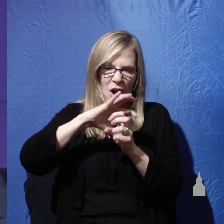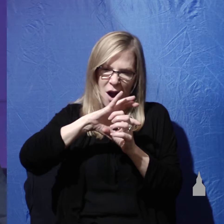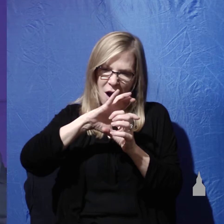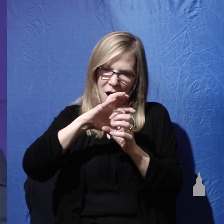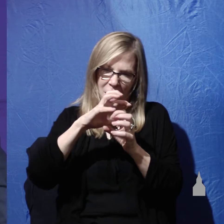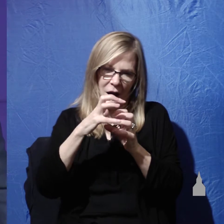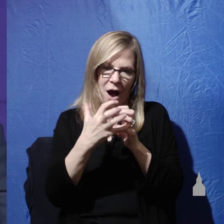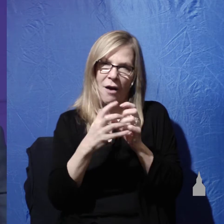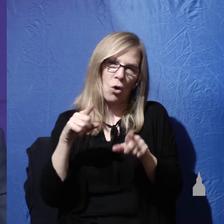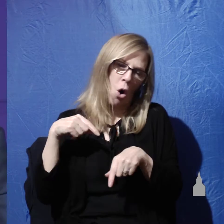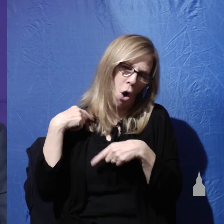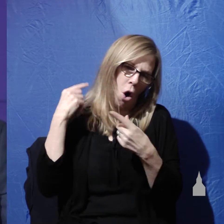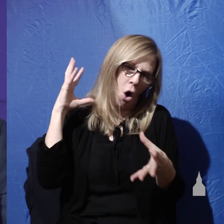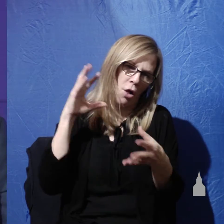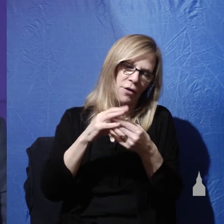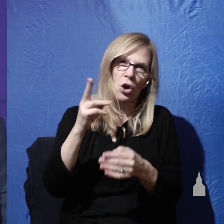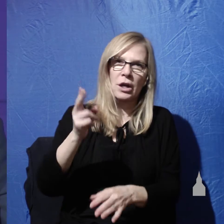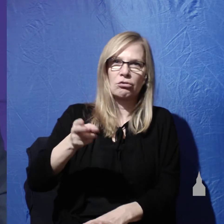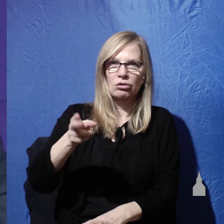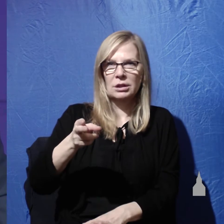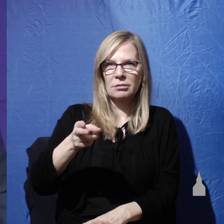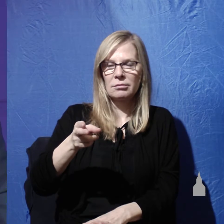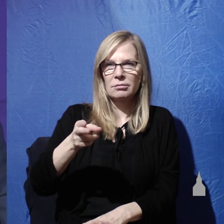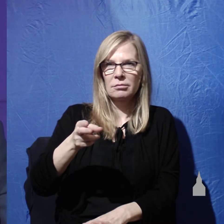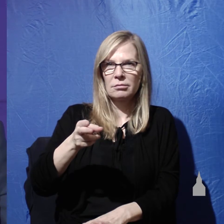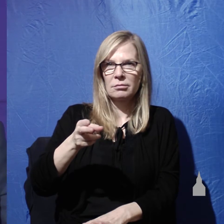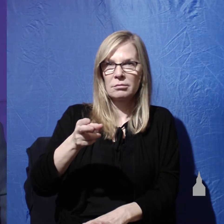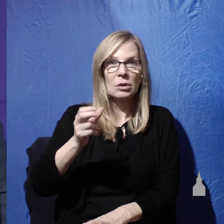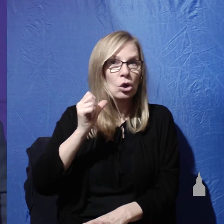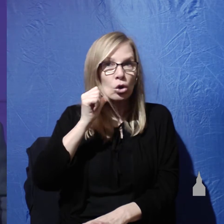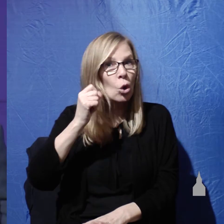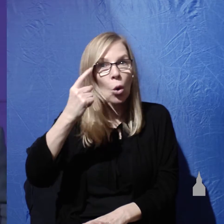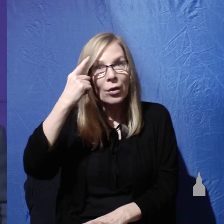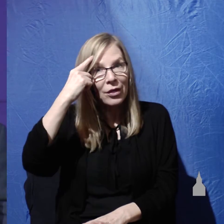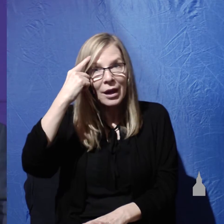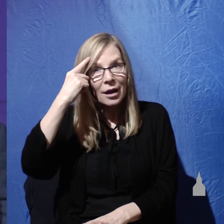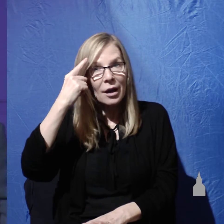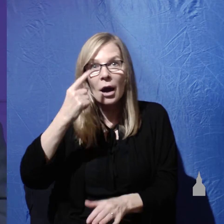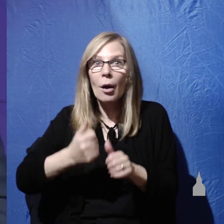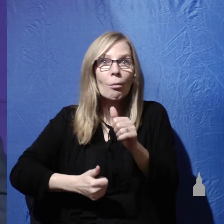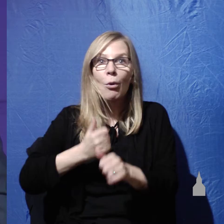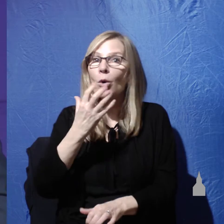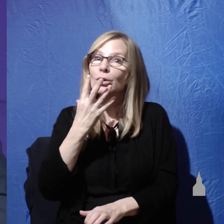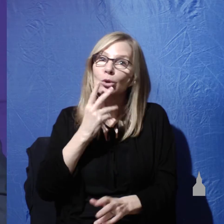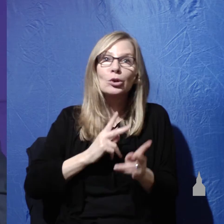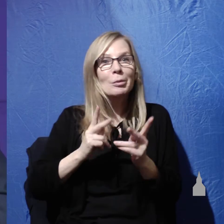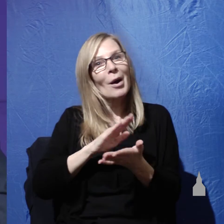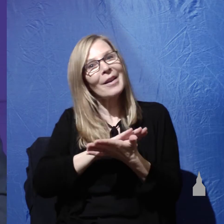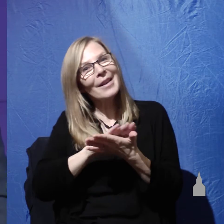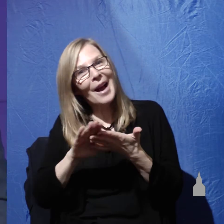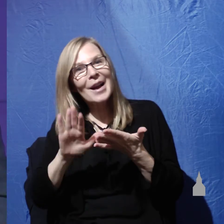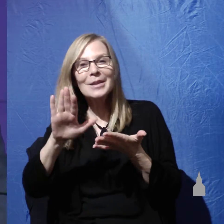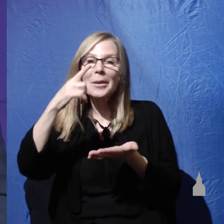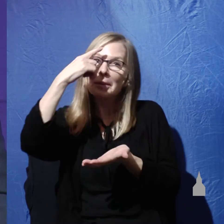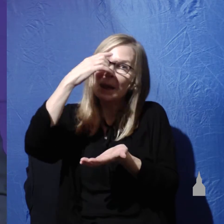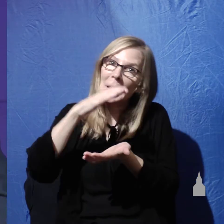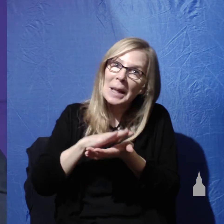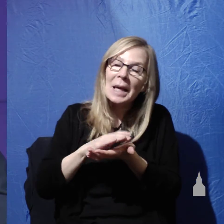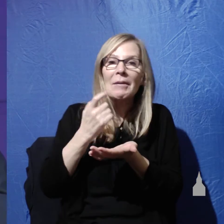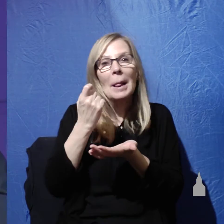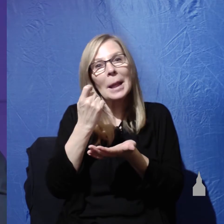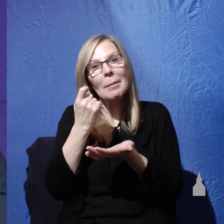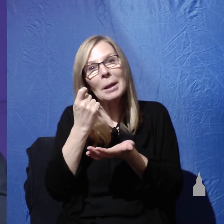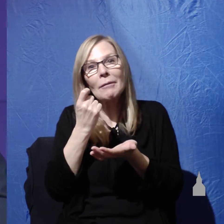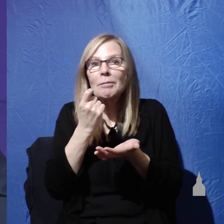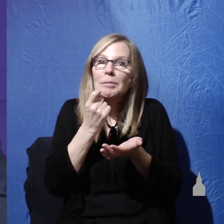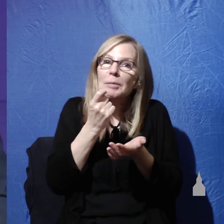Do not think that the Jewish people, for the most part of their history, were very nice in their belief, but just maybe a little